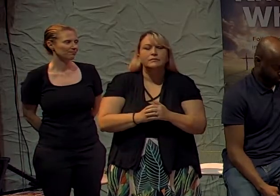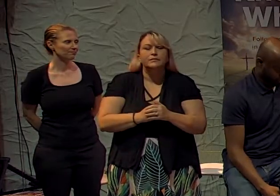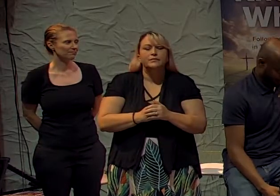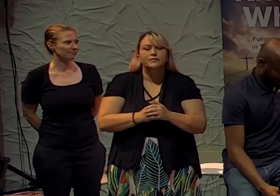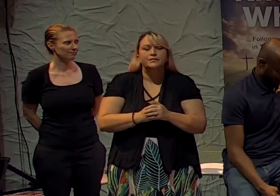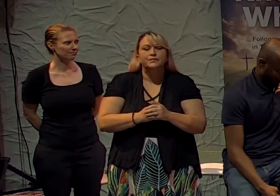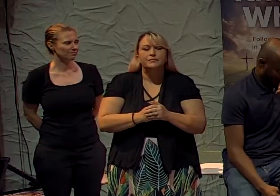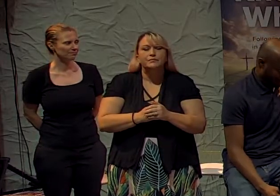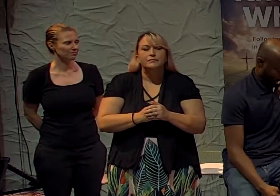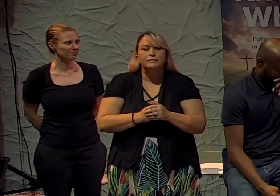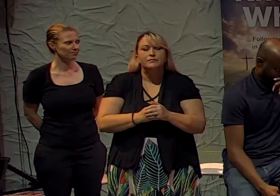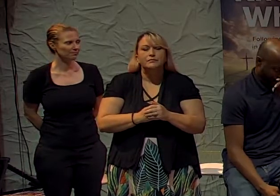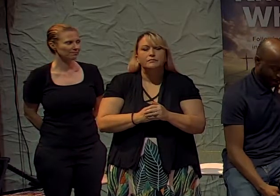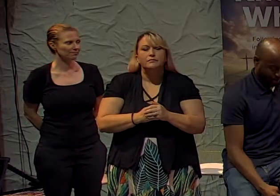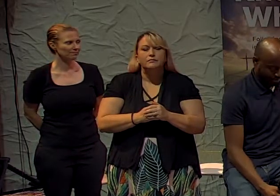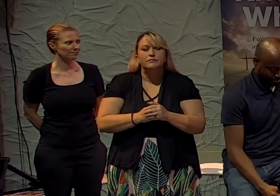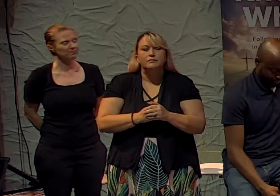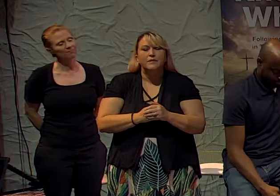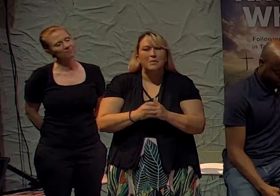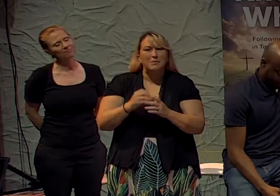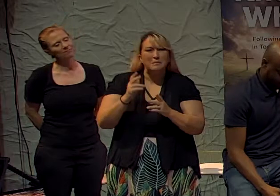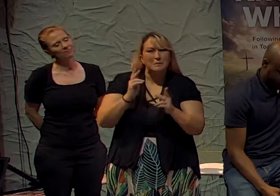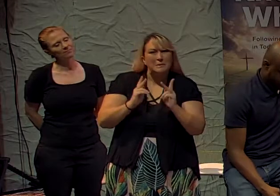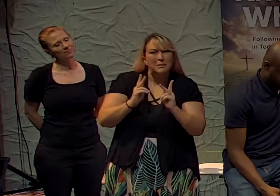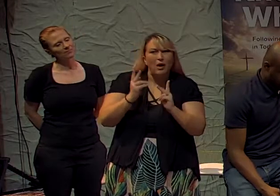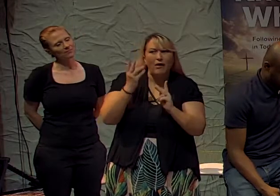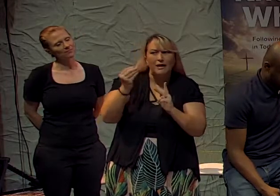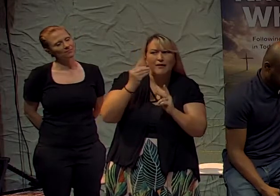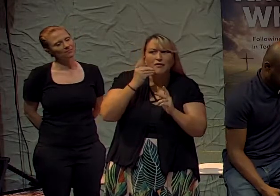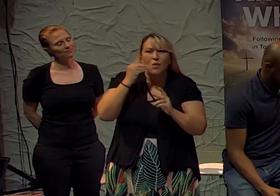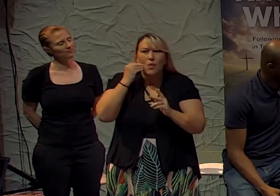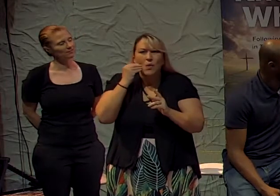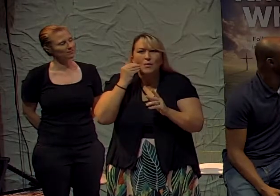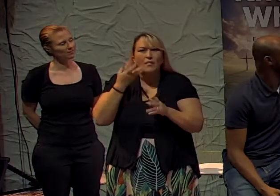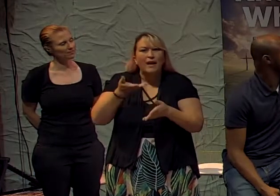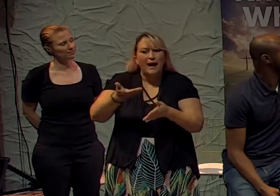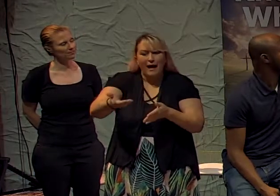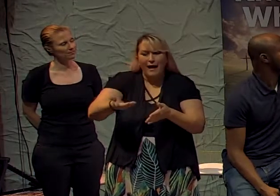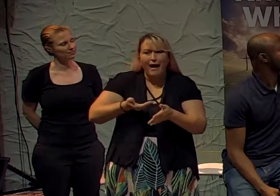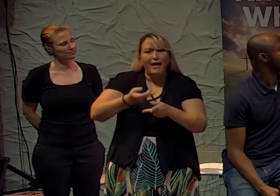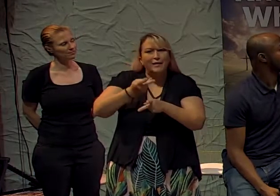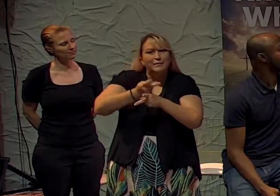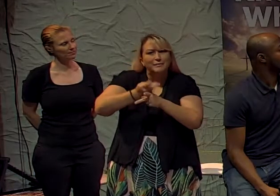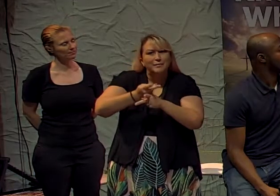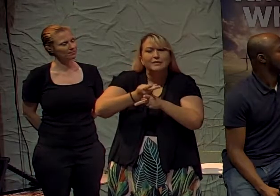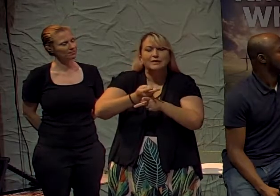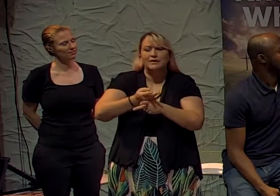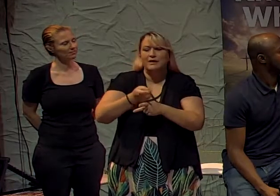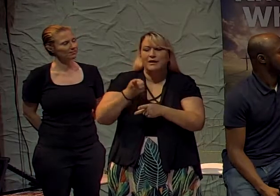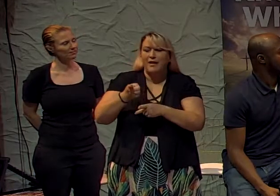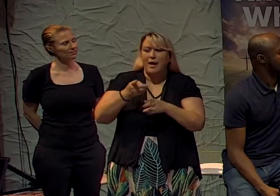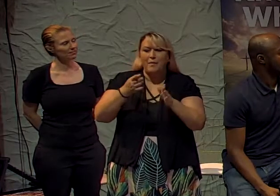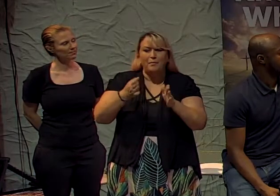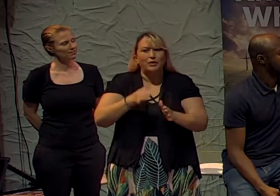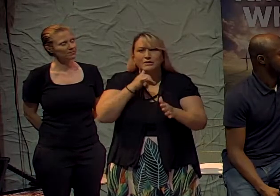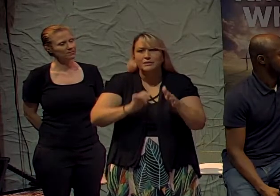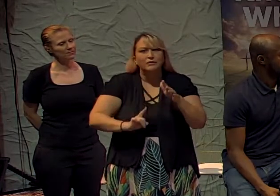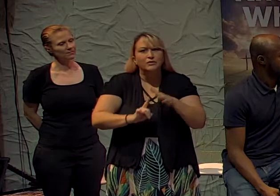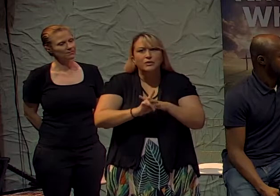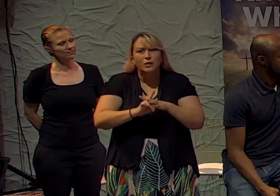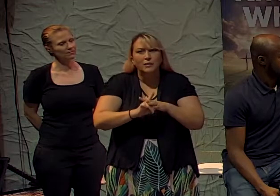try to, have people outside of my home. And I hired a babysitter that I didn't know, and she continued not to show